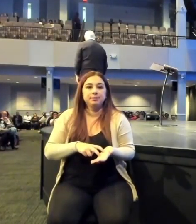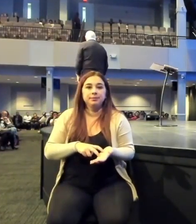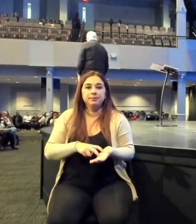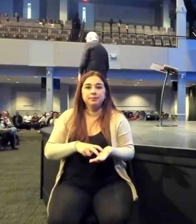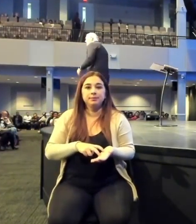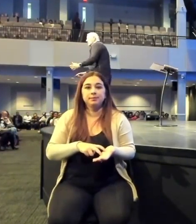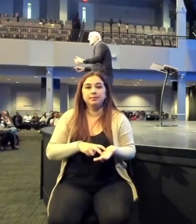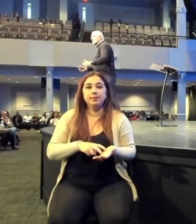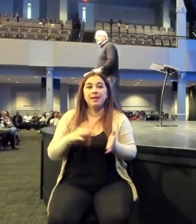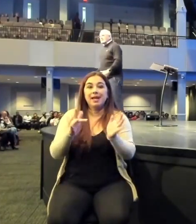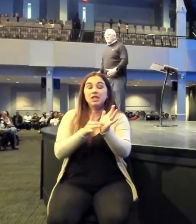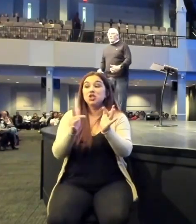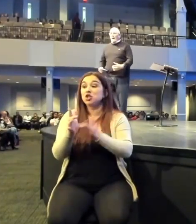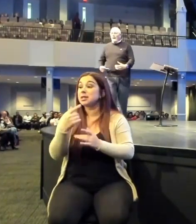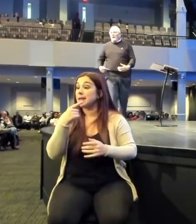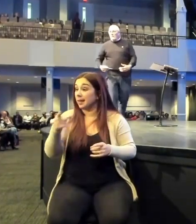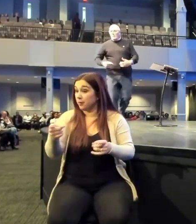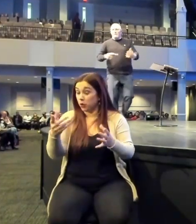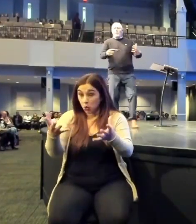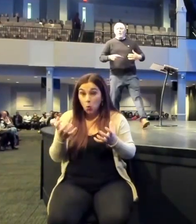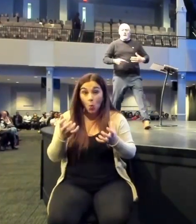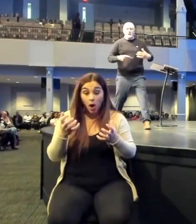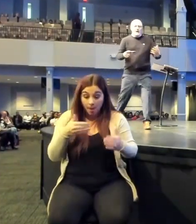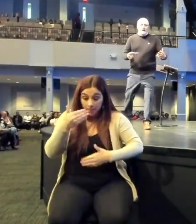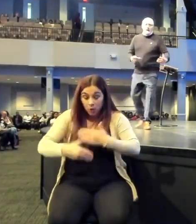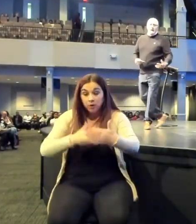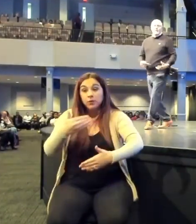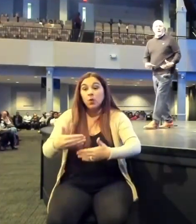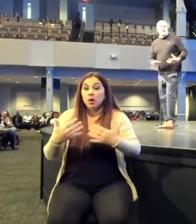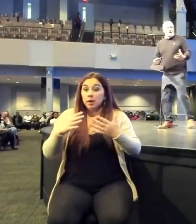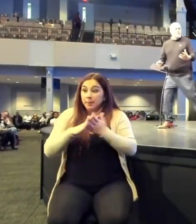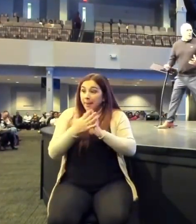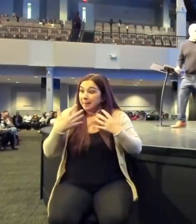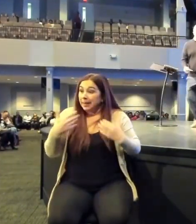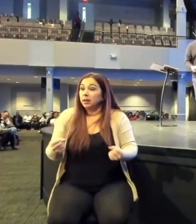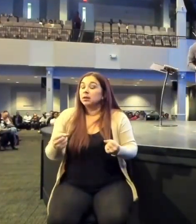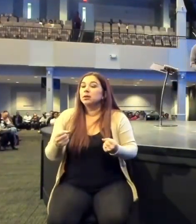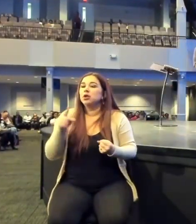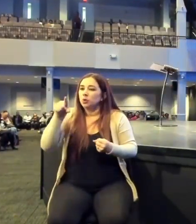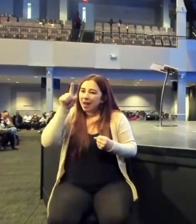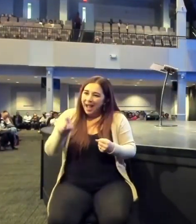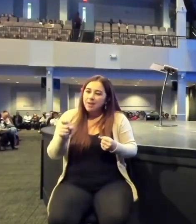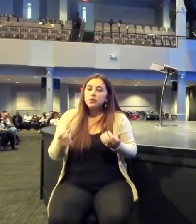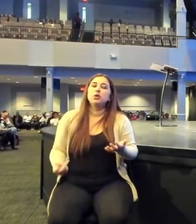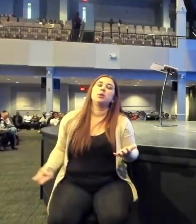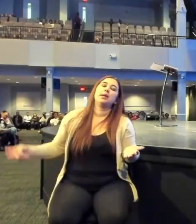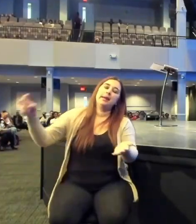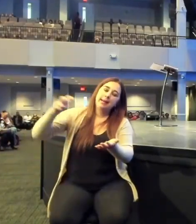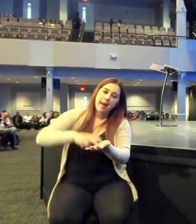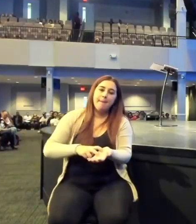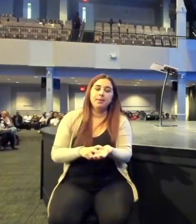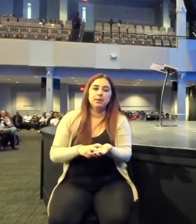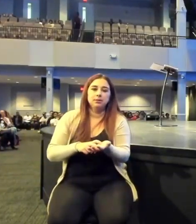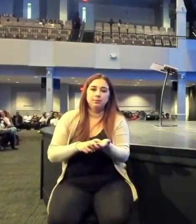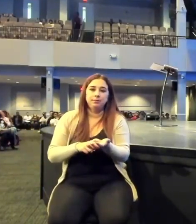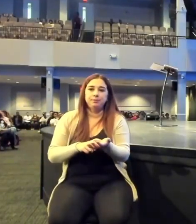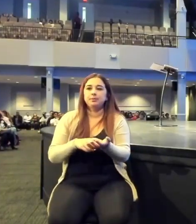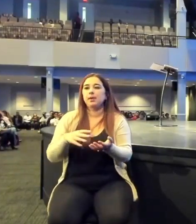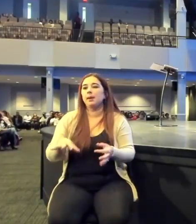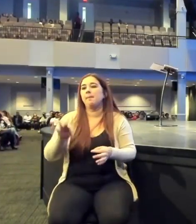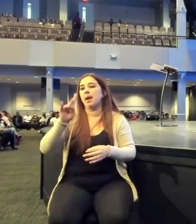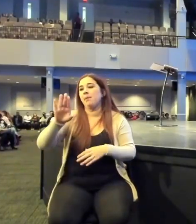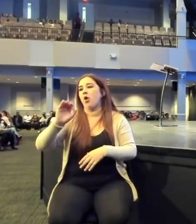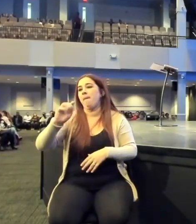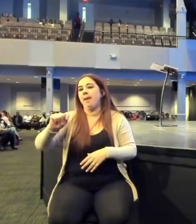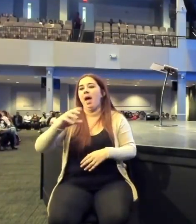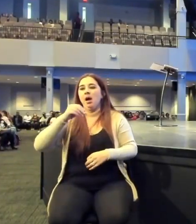Right? And Jesus says, if you want to move forward into healing, at some point you've got to get up and pick up